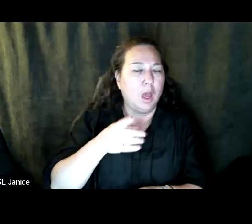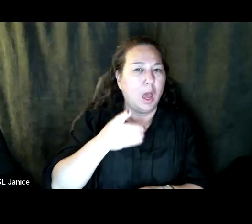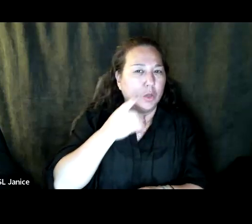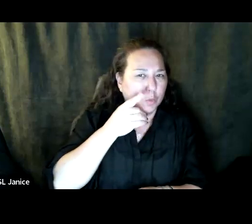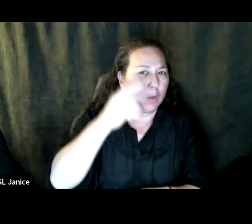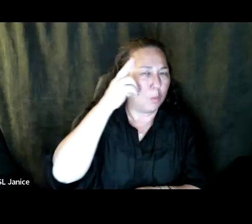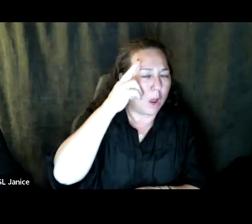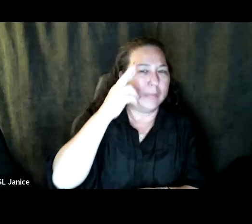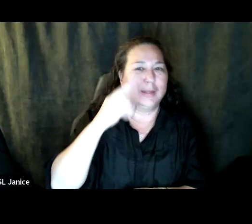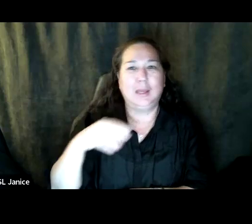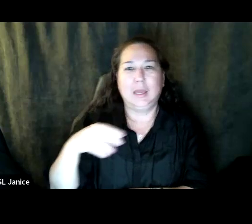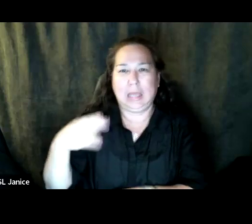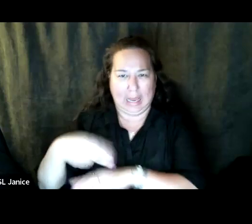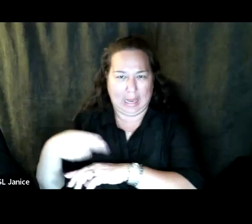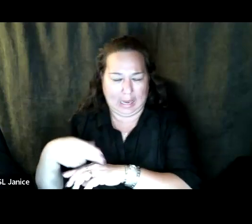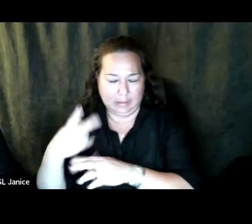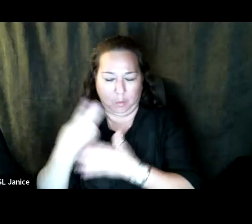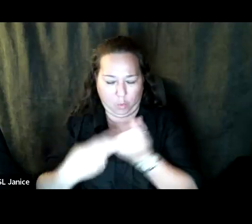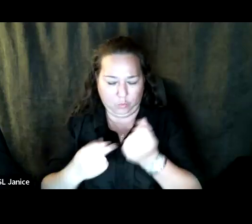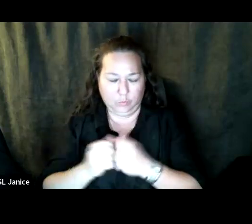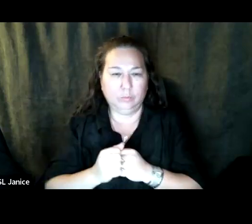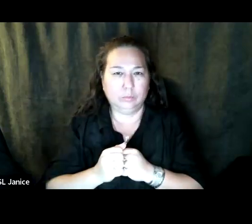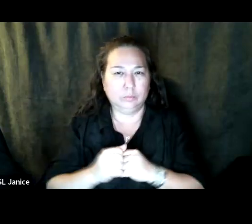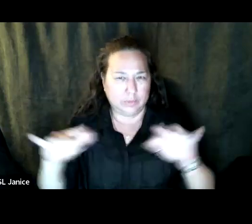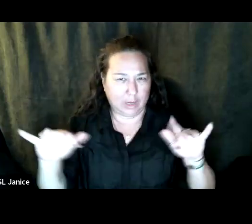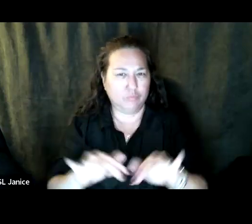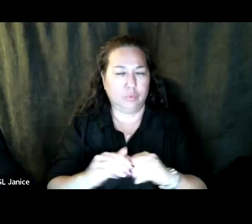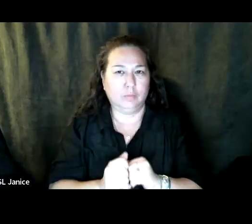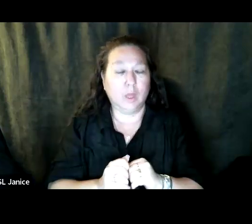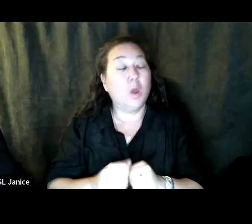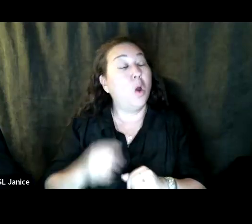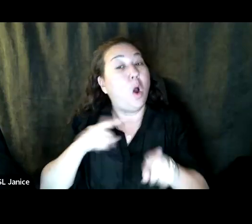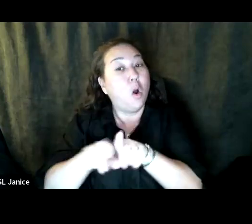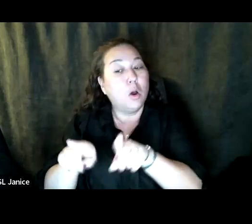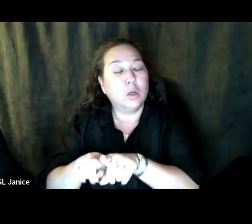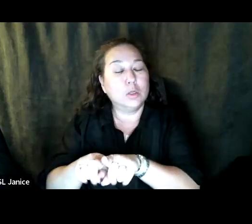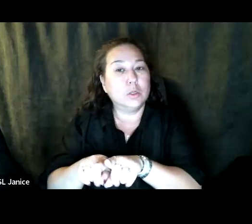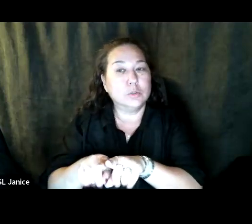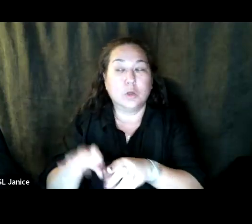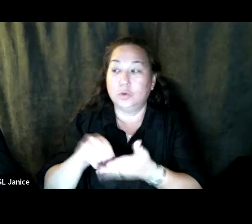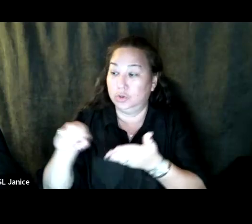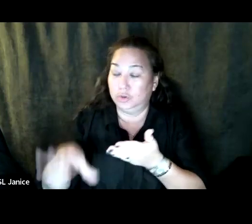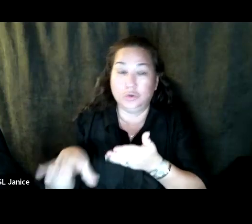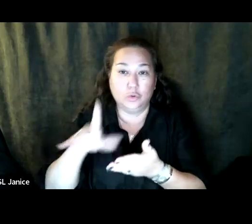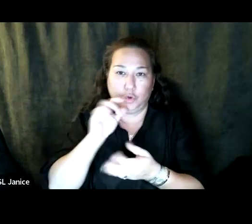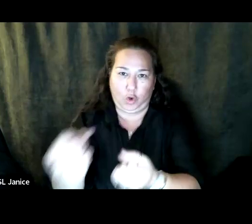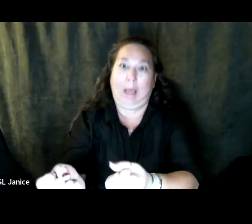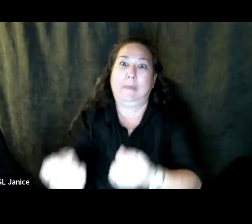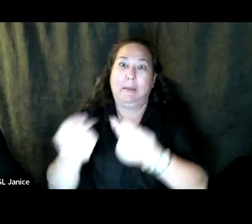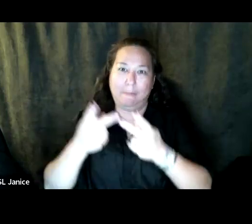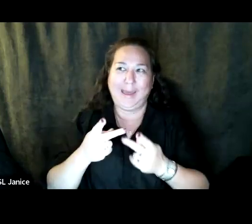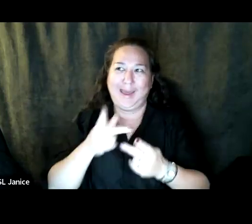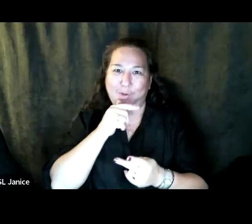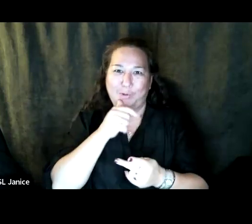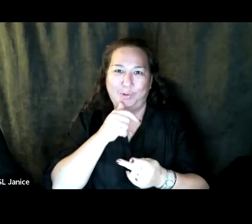now as largely representative. We're also seeing a lot of students returning to the BPS who had been in the BPS, so that's great. But we